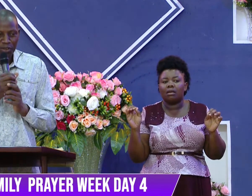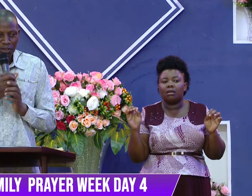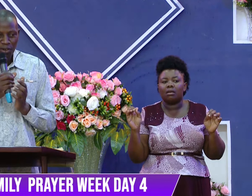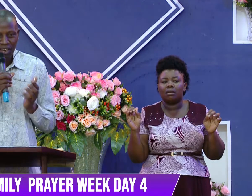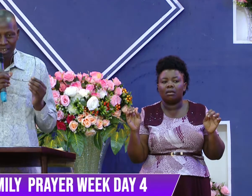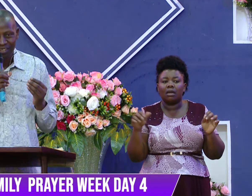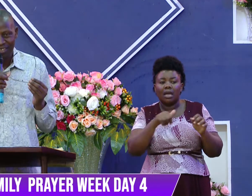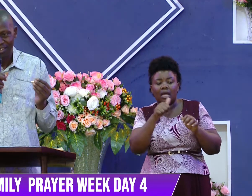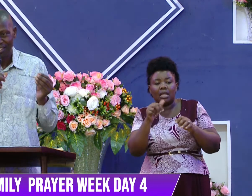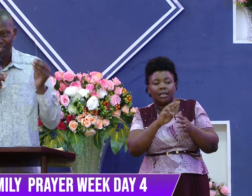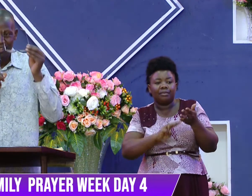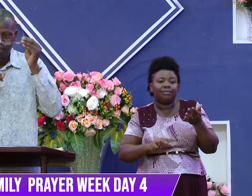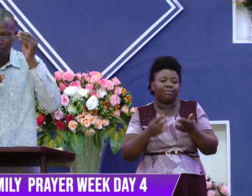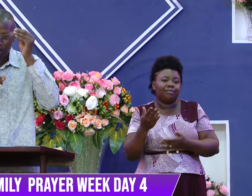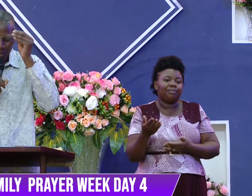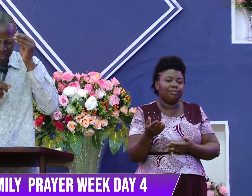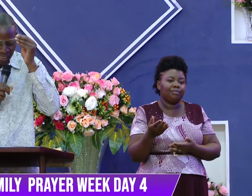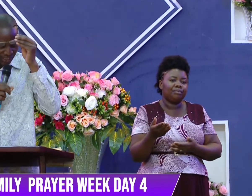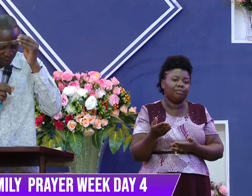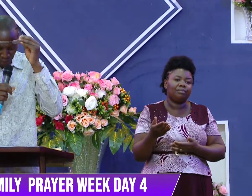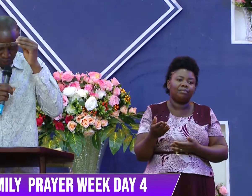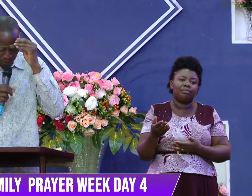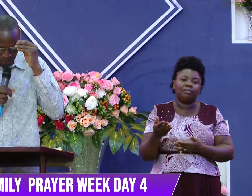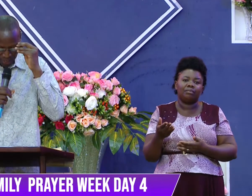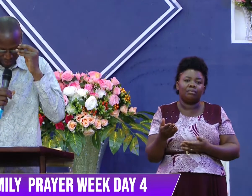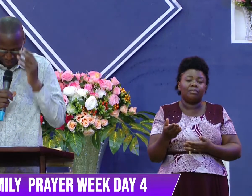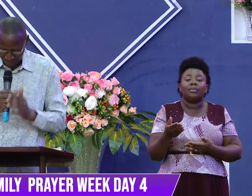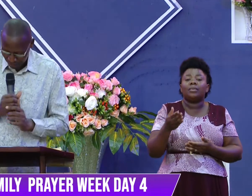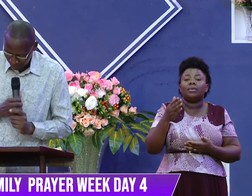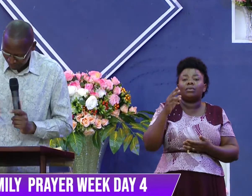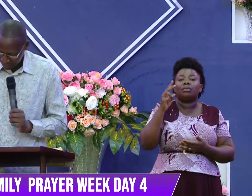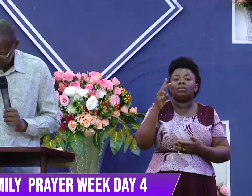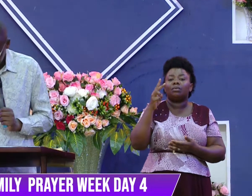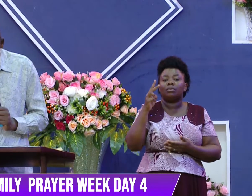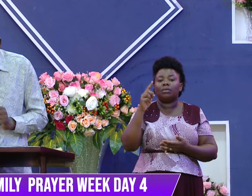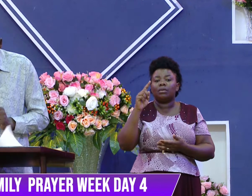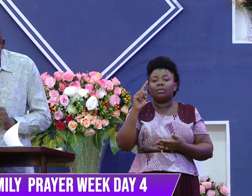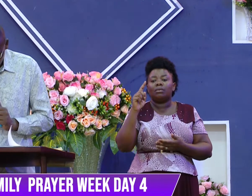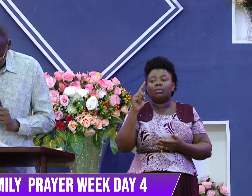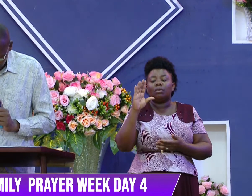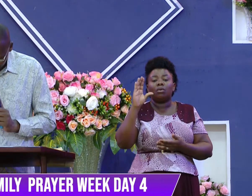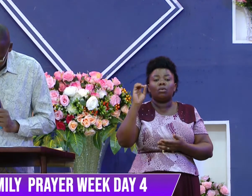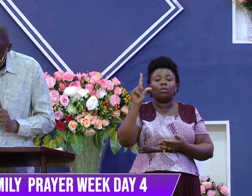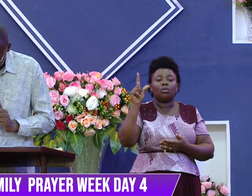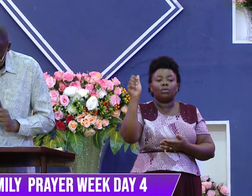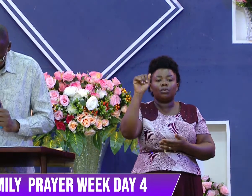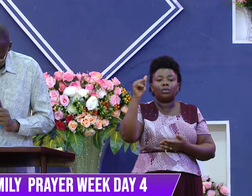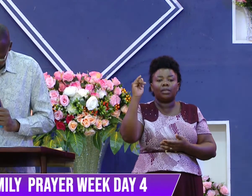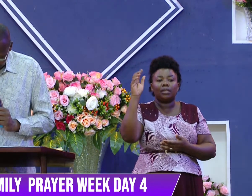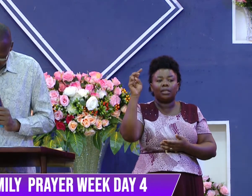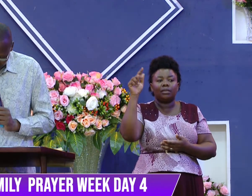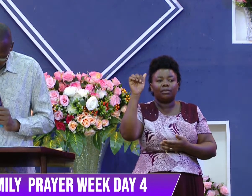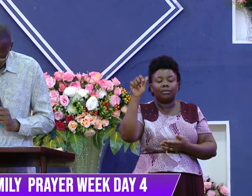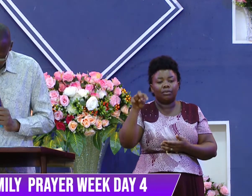Kanyongereyo ndo linyolala. Let me give you another scripture. Kolosai esule yokuna. Colossians 4. Olinyolo kutano. And